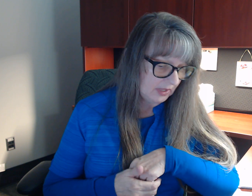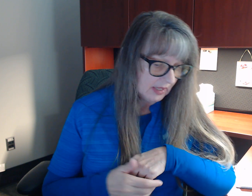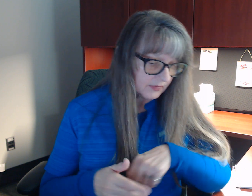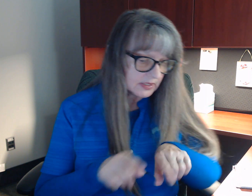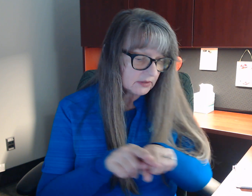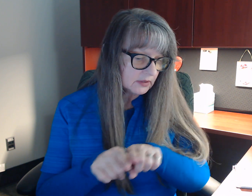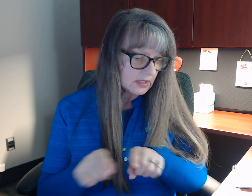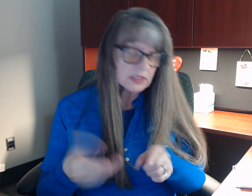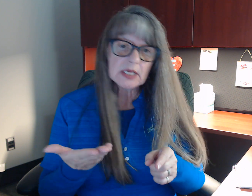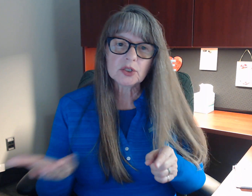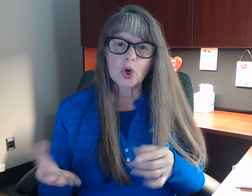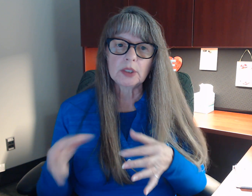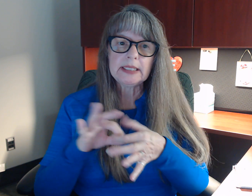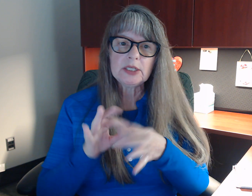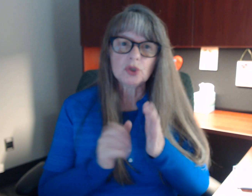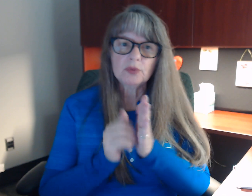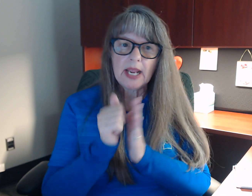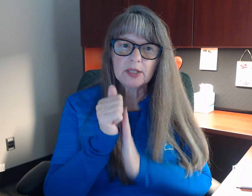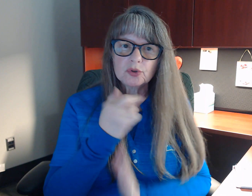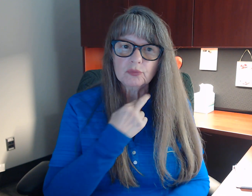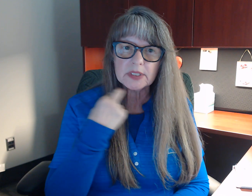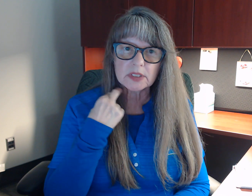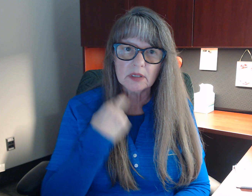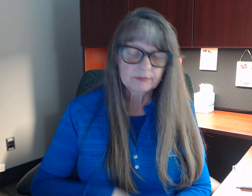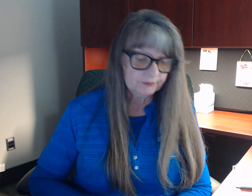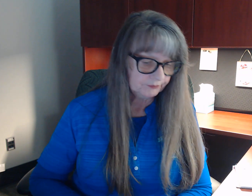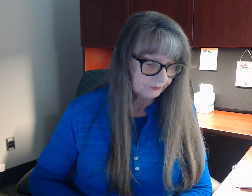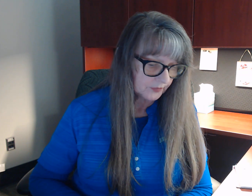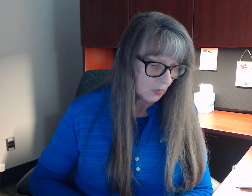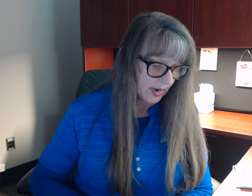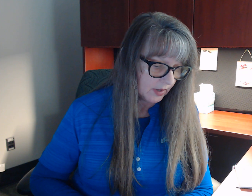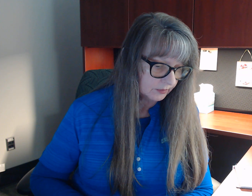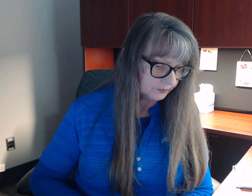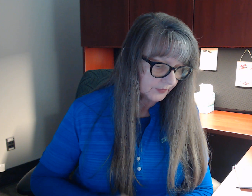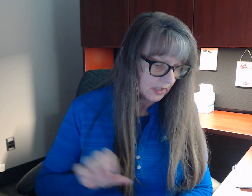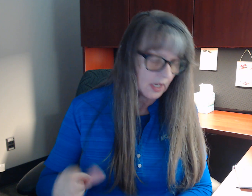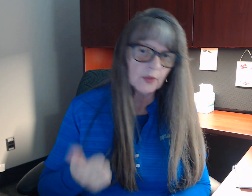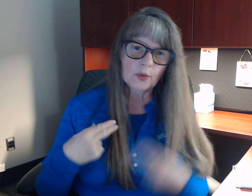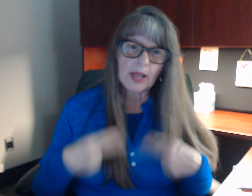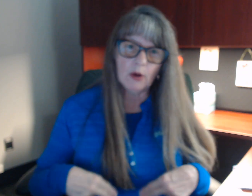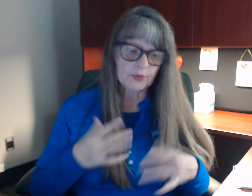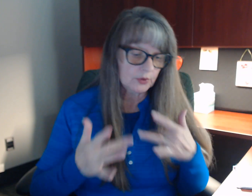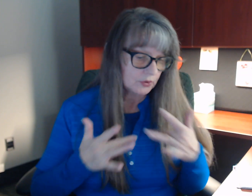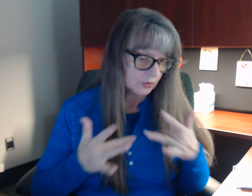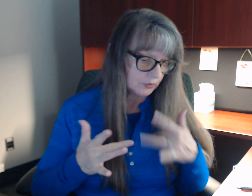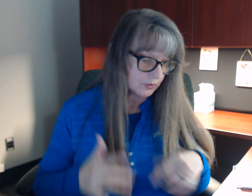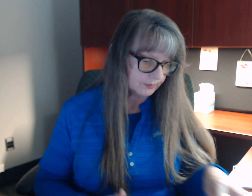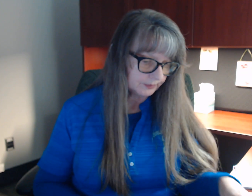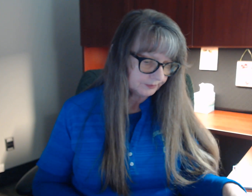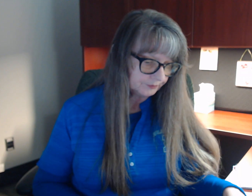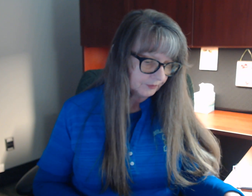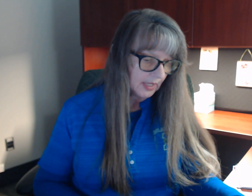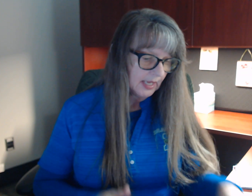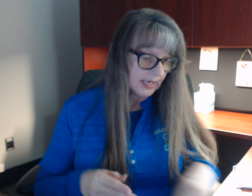They said that these things are linked to cancer risk, wow, and other health concerns. It has